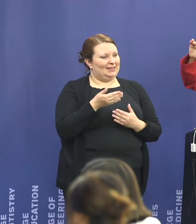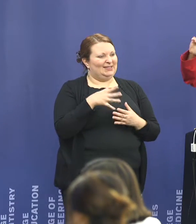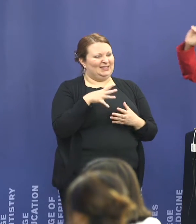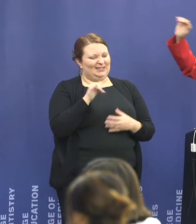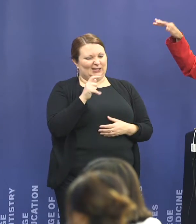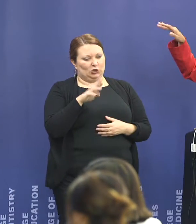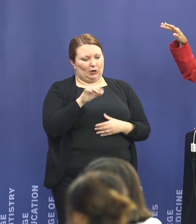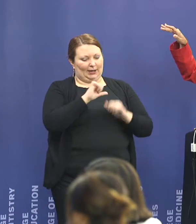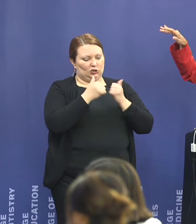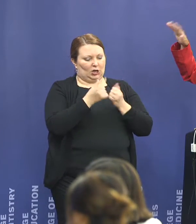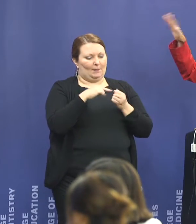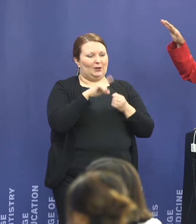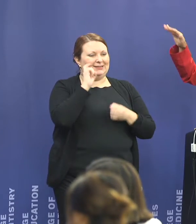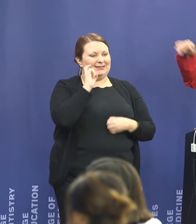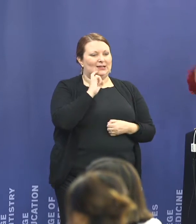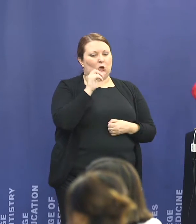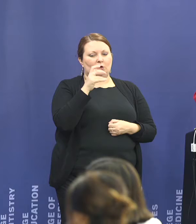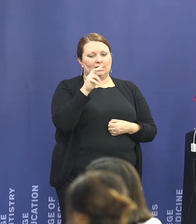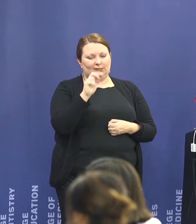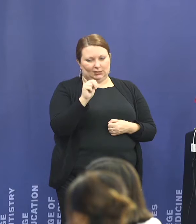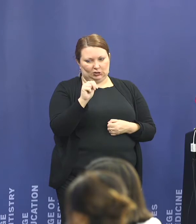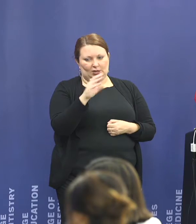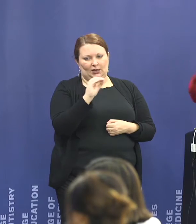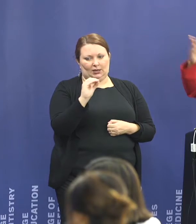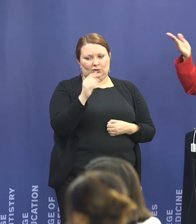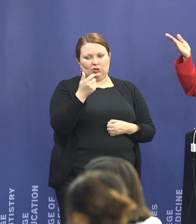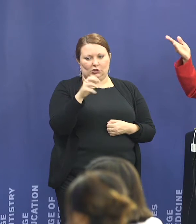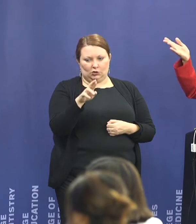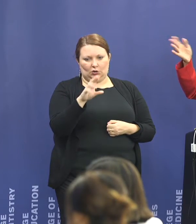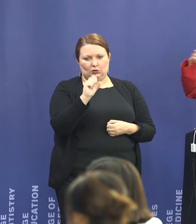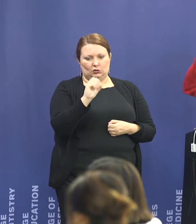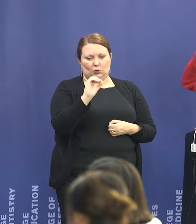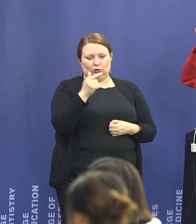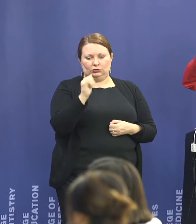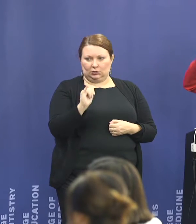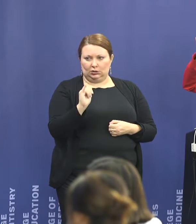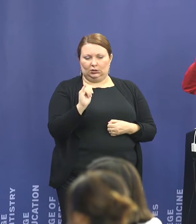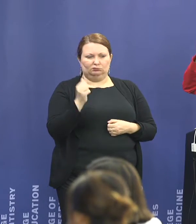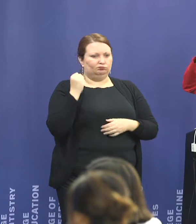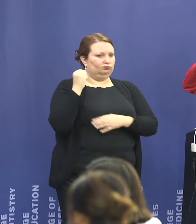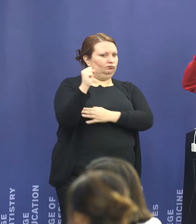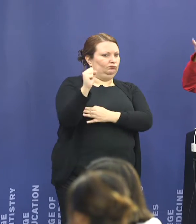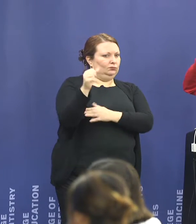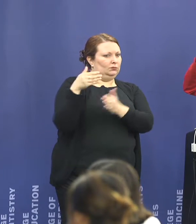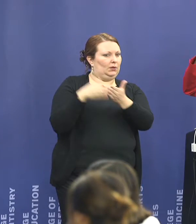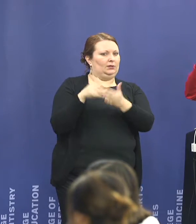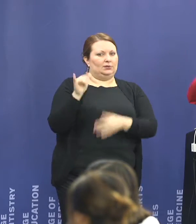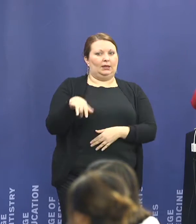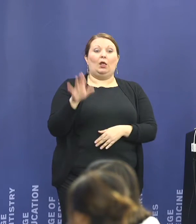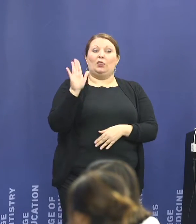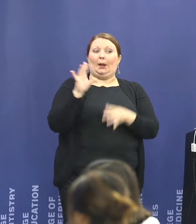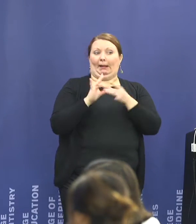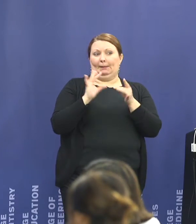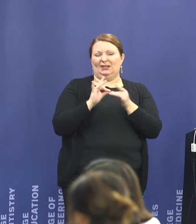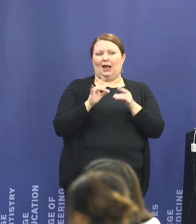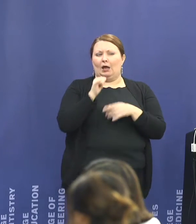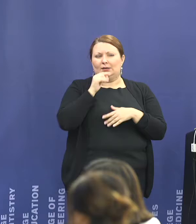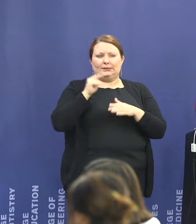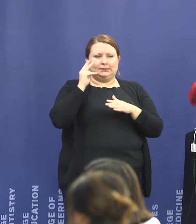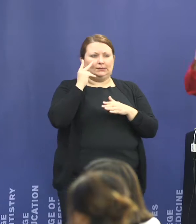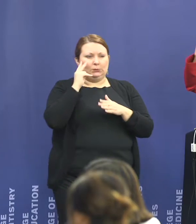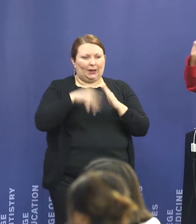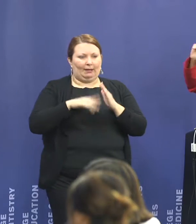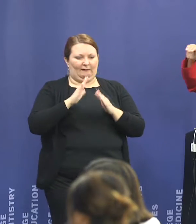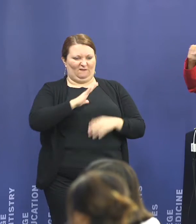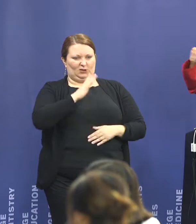on Sexual Orientation and Gender, SOGI, took a position against this flattening, at least in the comments I've seen. I haven't seen an